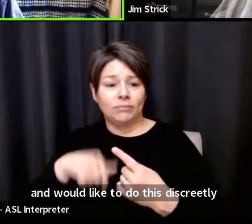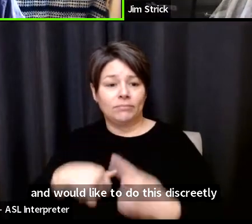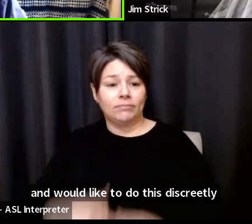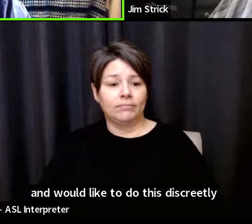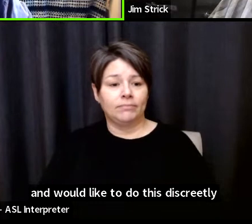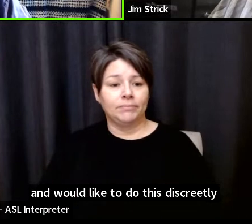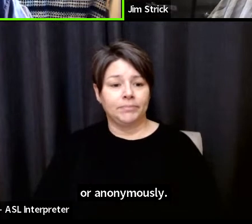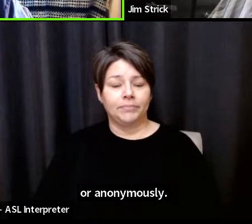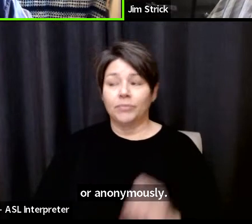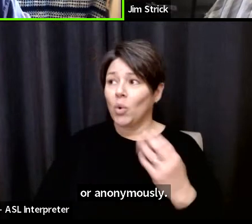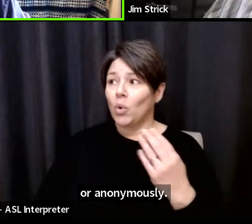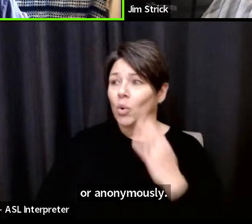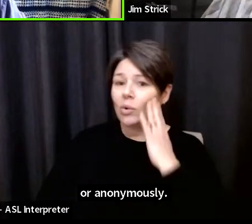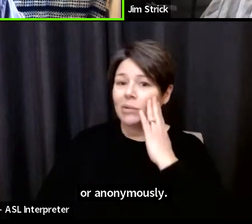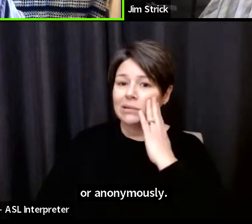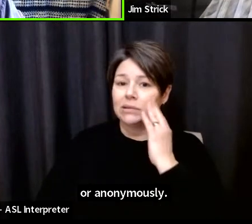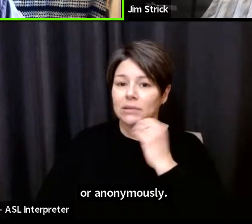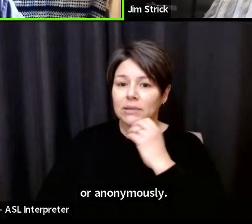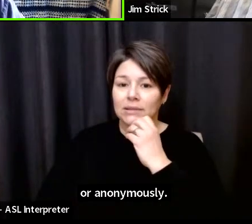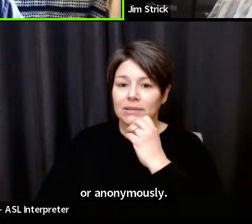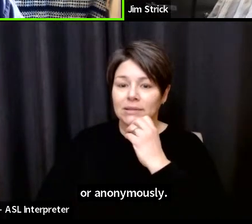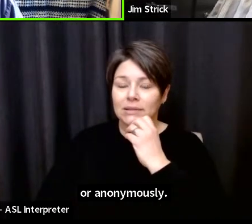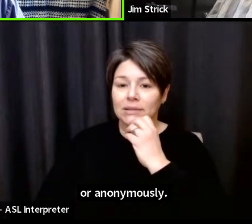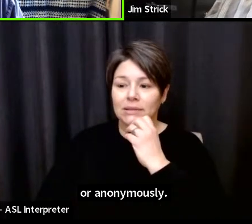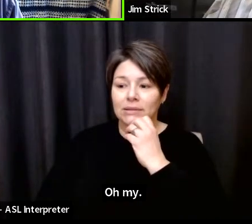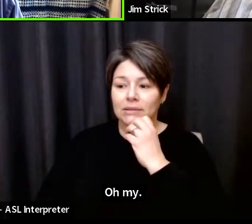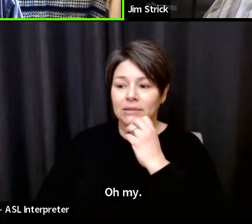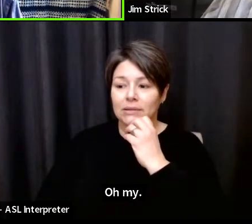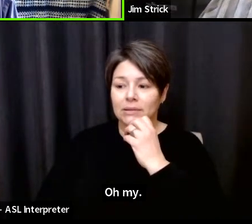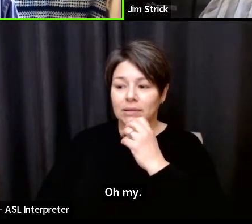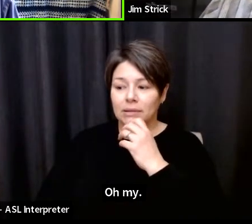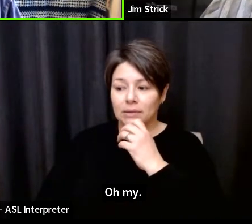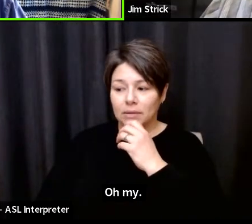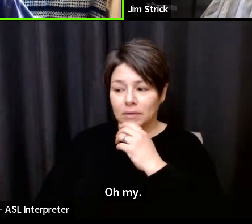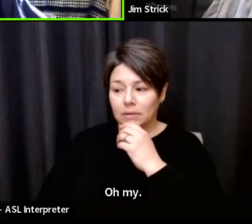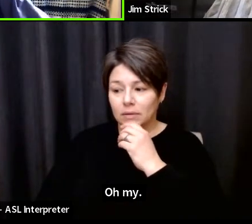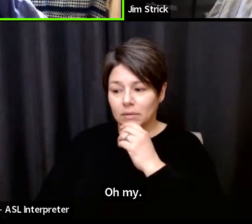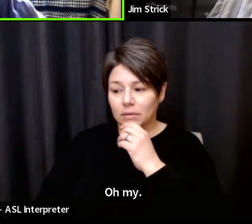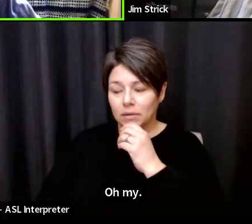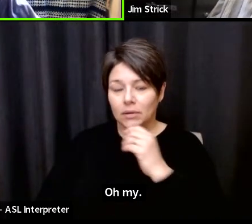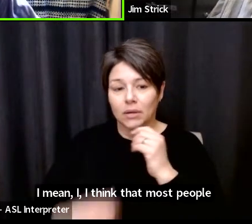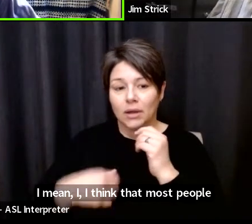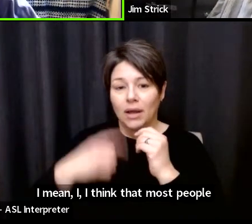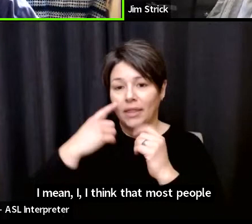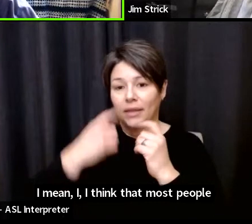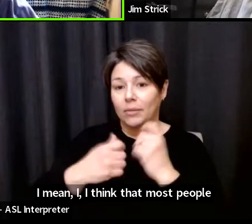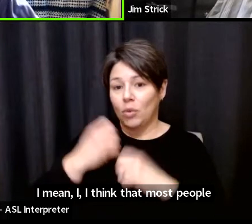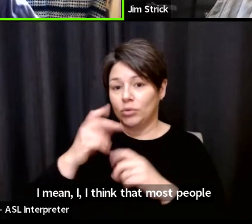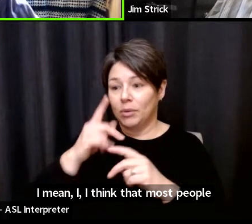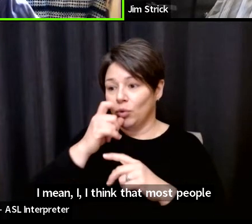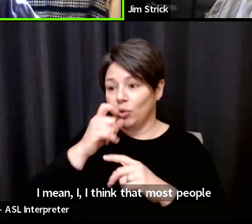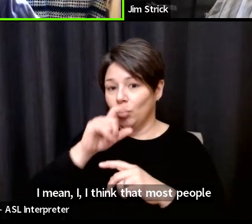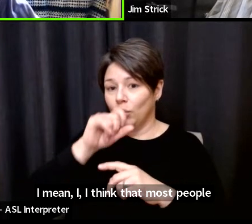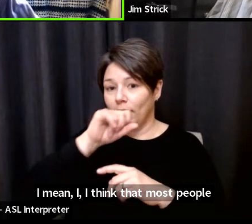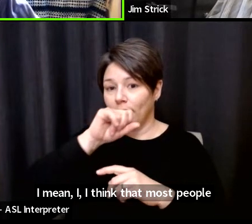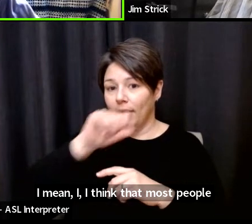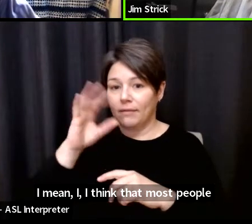Oh my. I mean, I think that most people who love cats